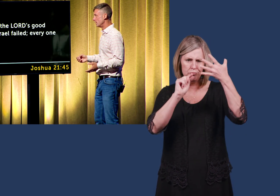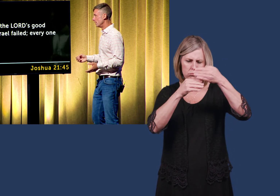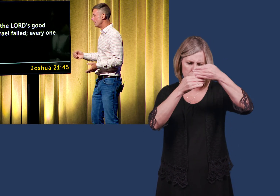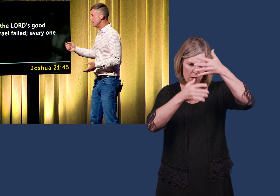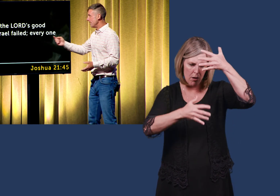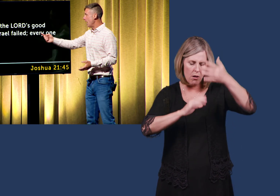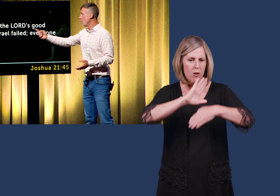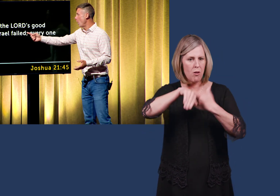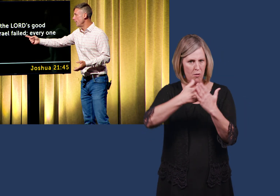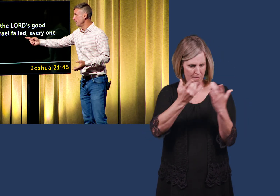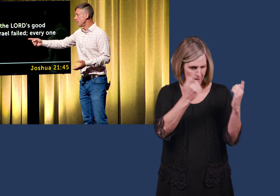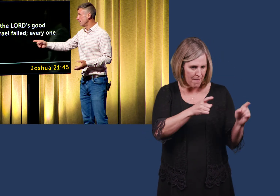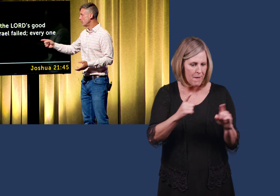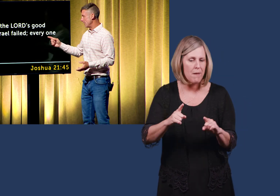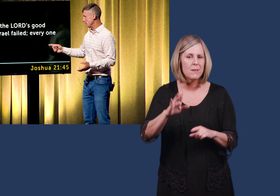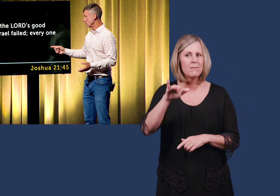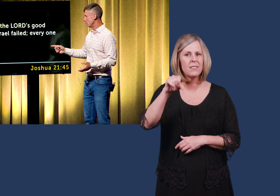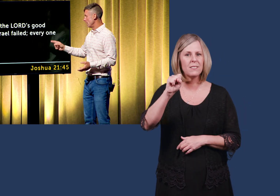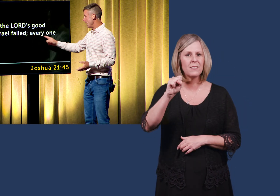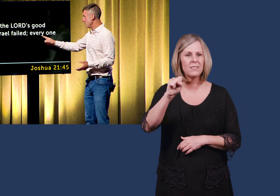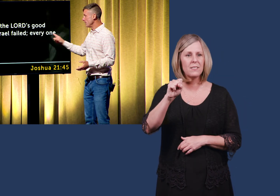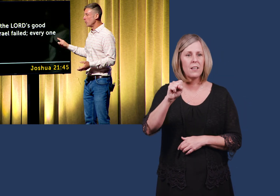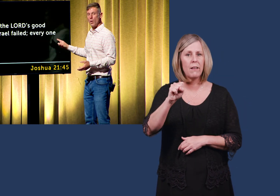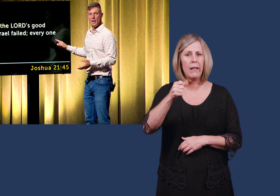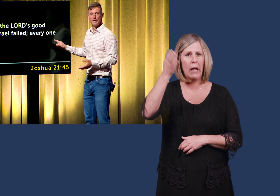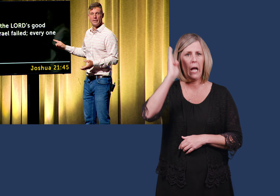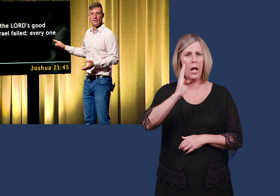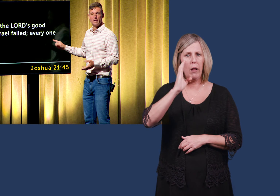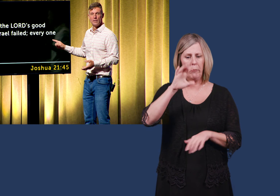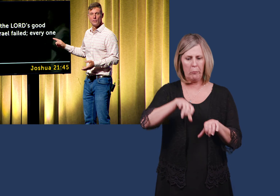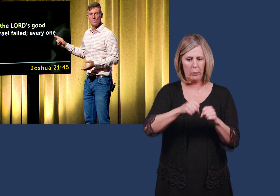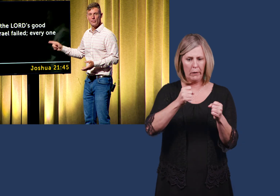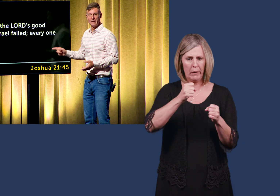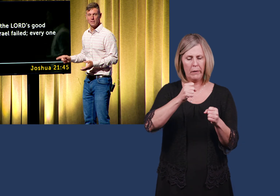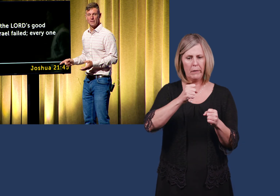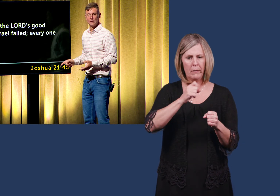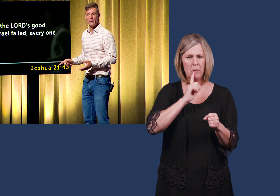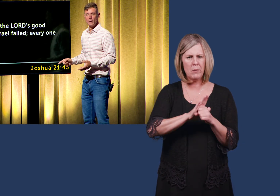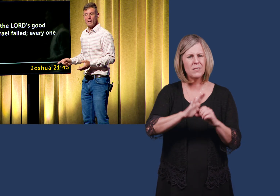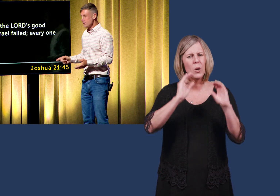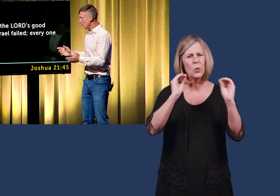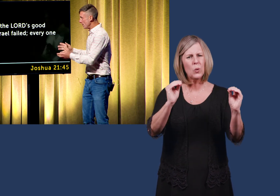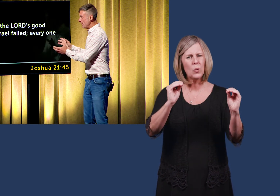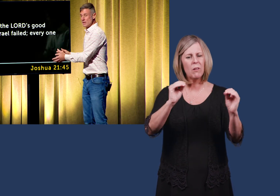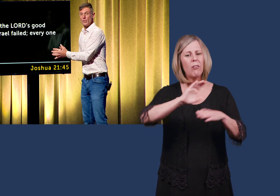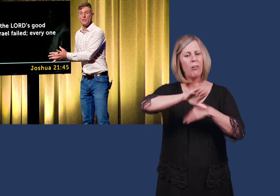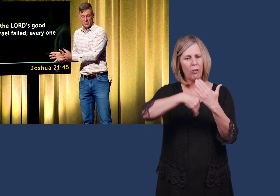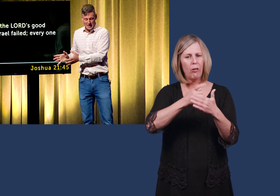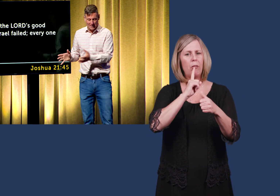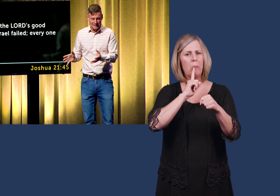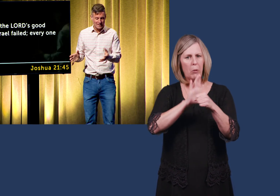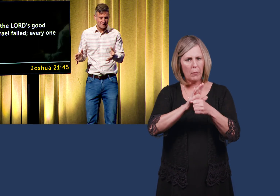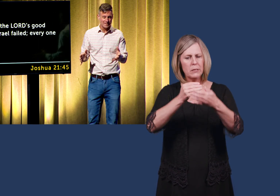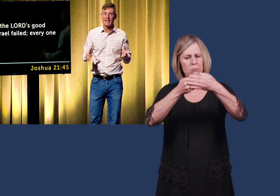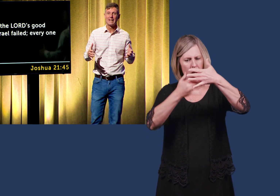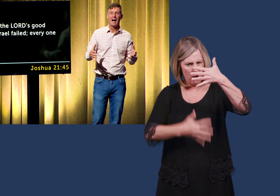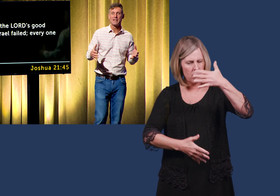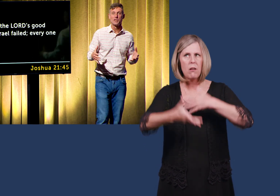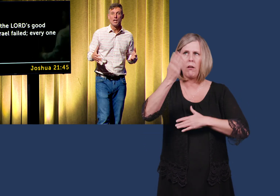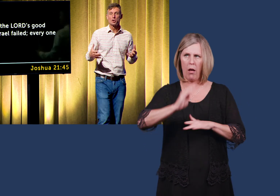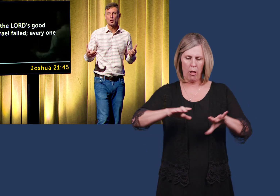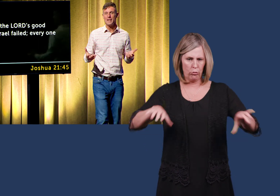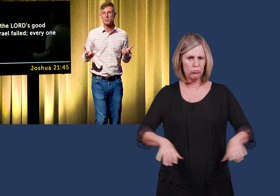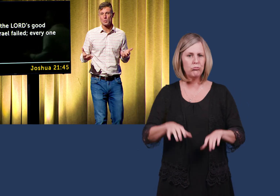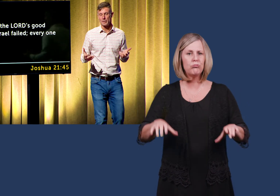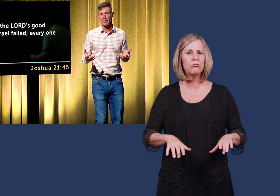fulfilled." Not one failed, every one fulfilled. See, what this verse is telling us is that God